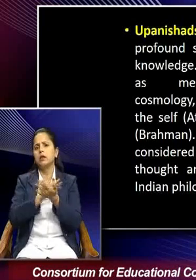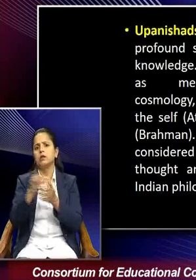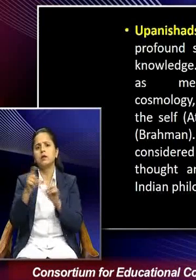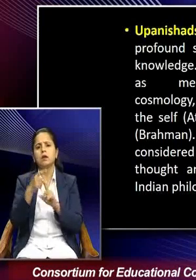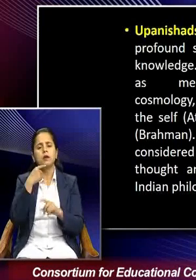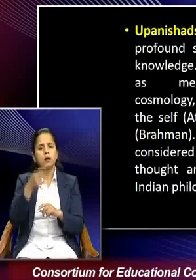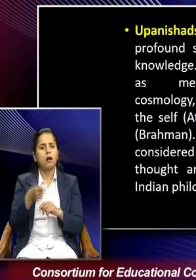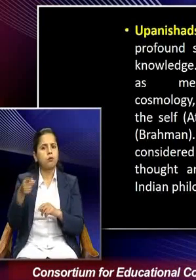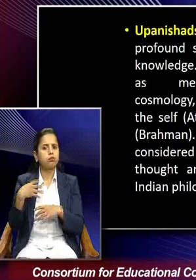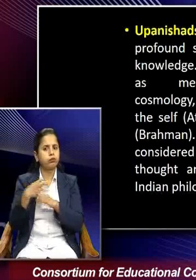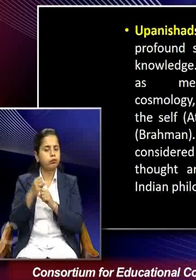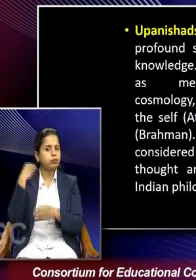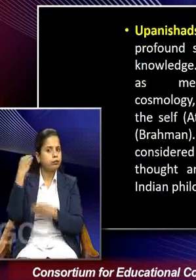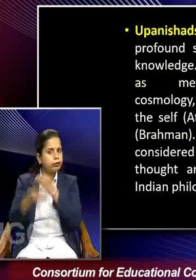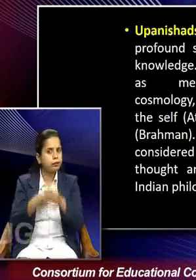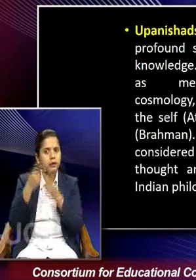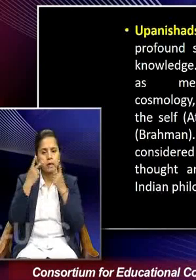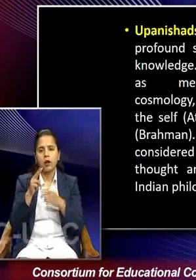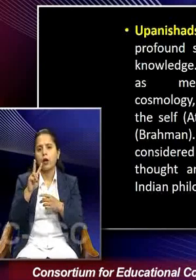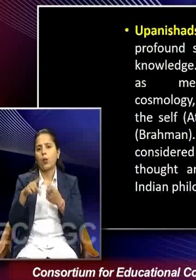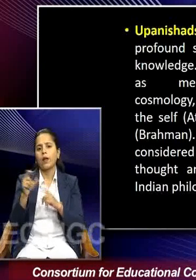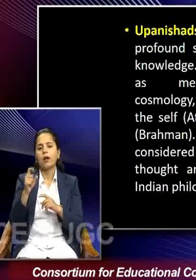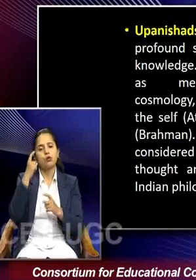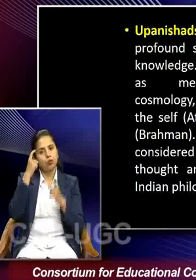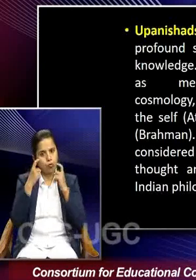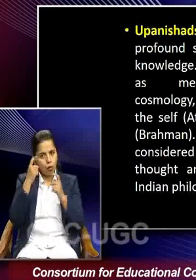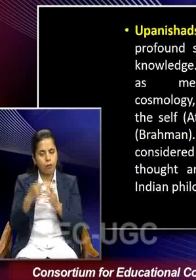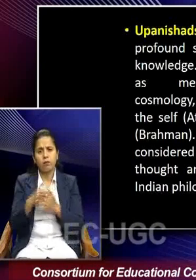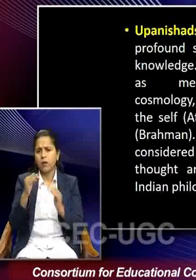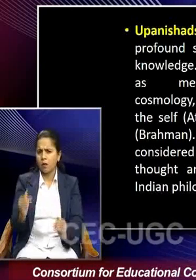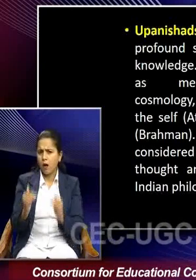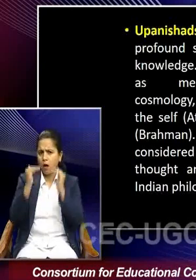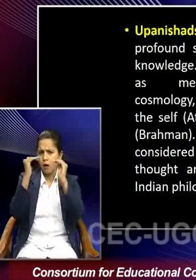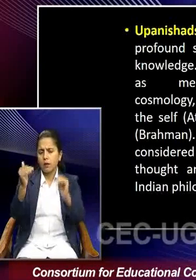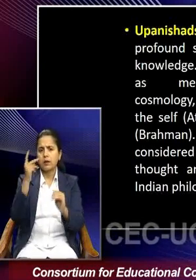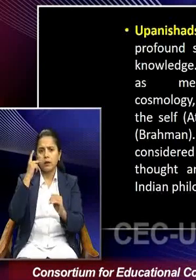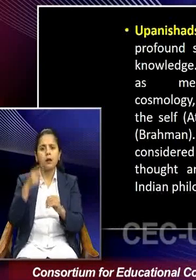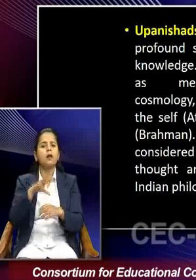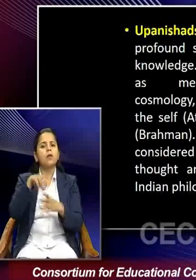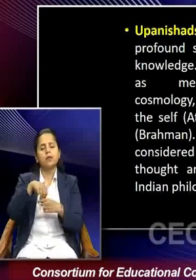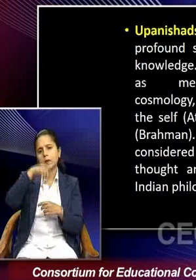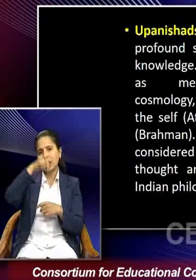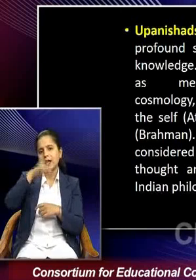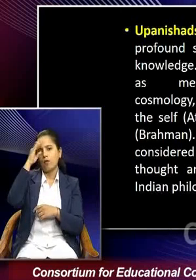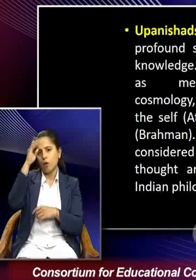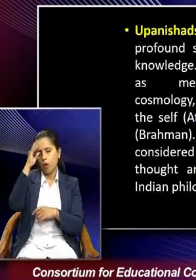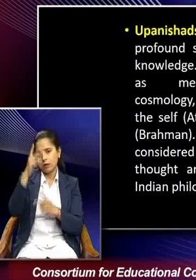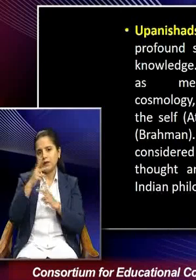the culmination of Vedic thought and are highly revered in Indian